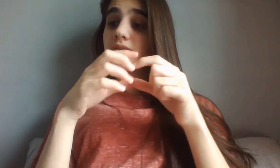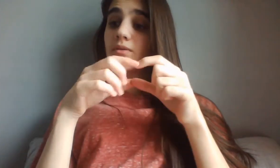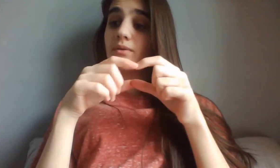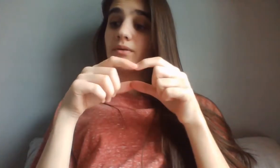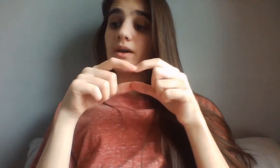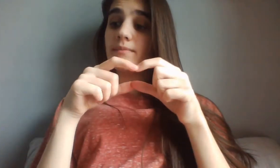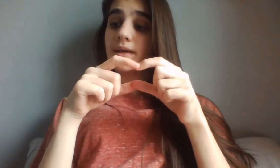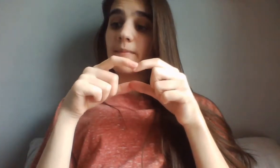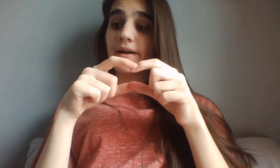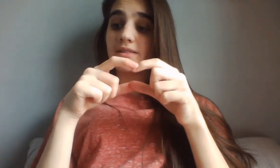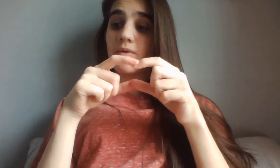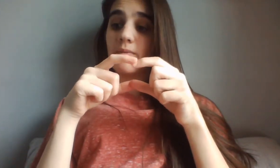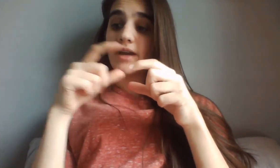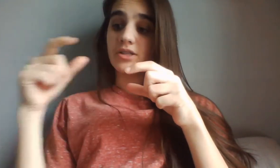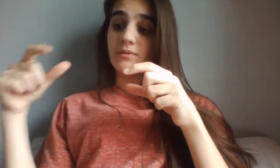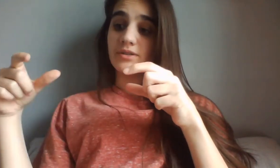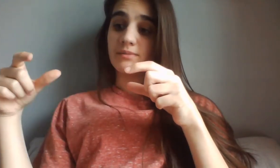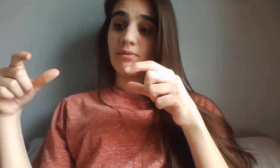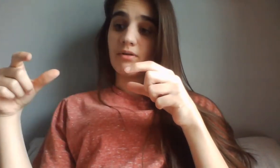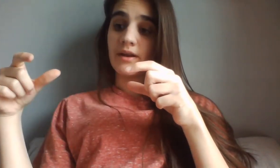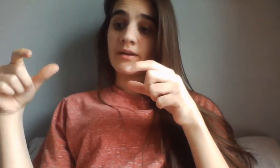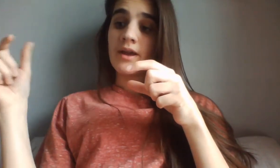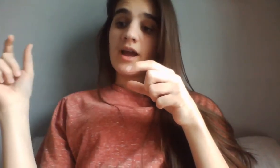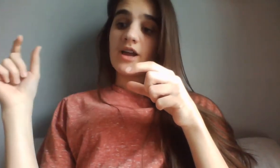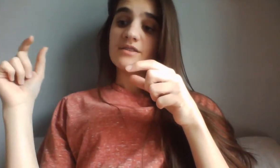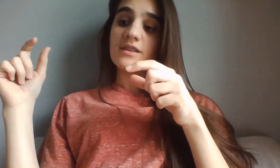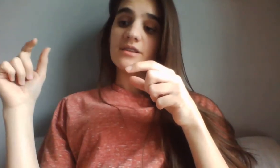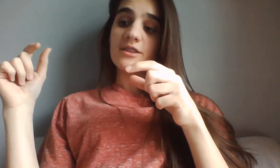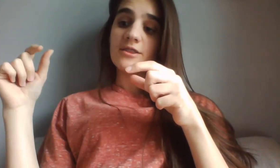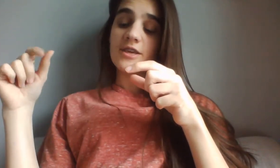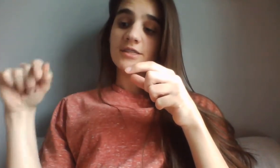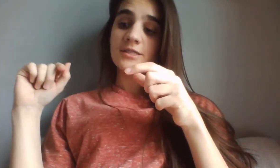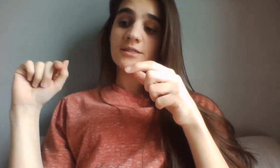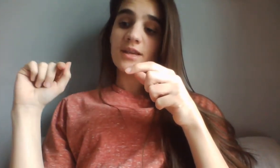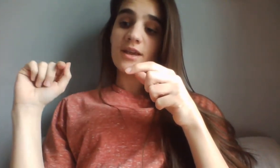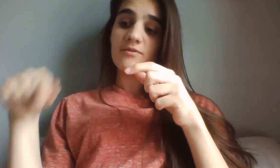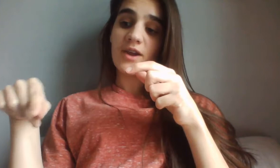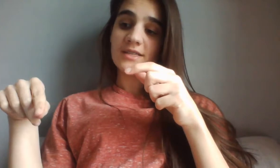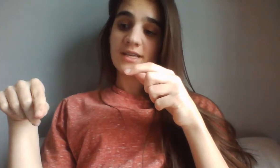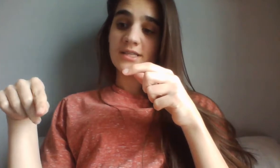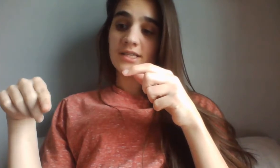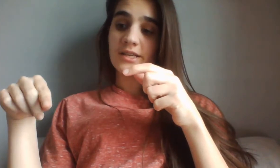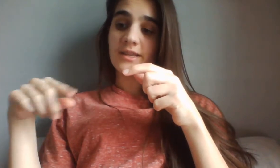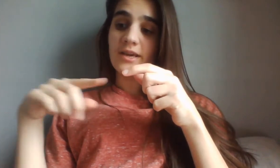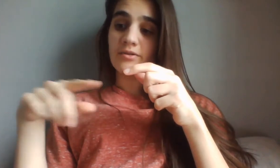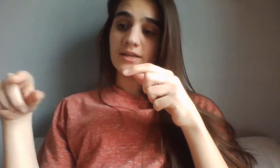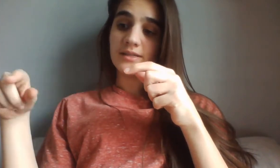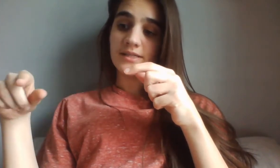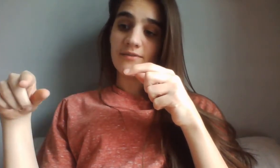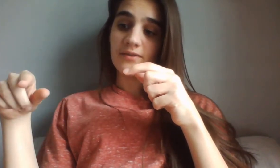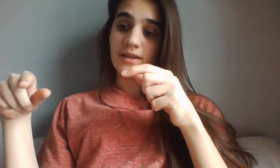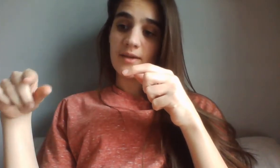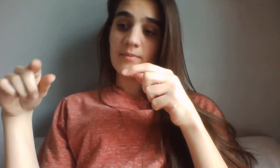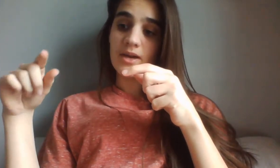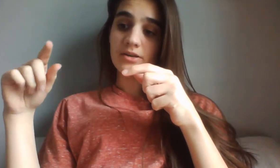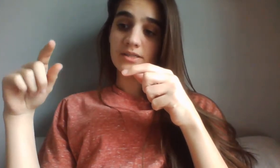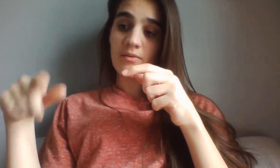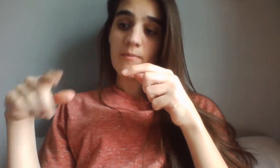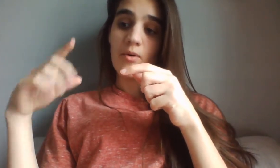So looking back to what we actually was exploring, I think this affected the audience differently because they were more